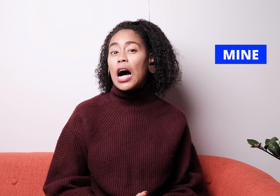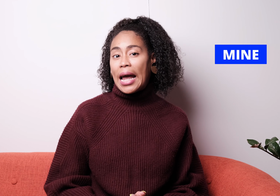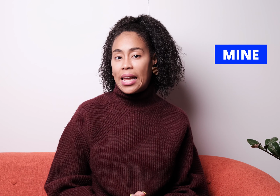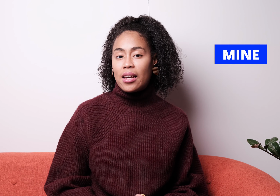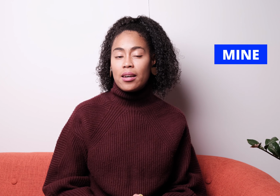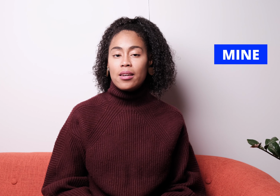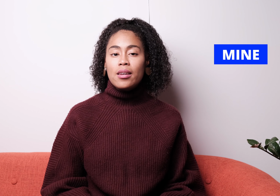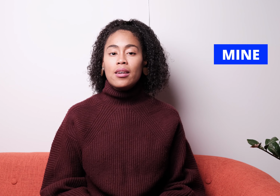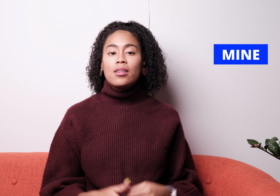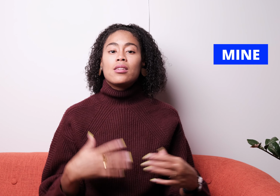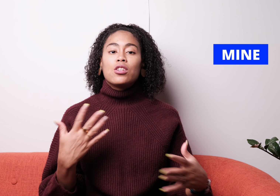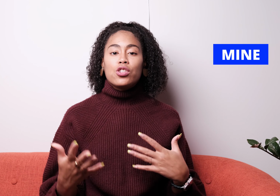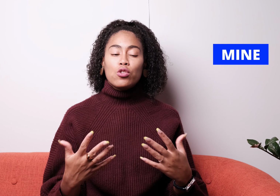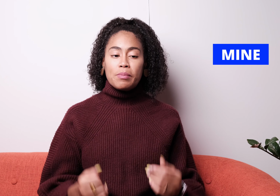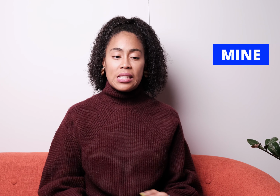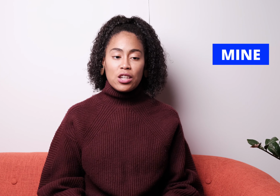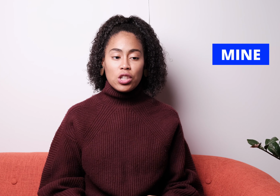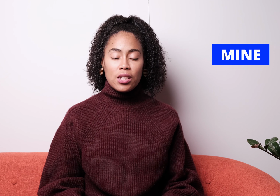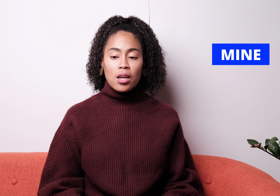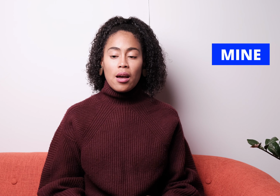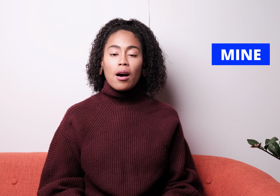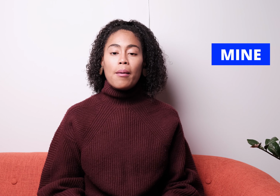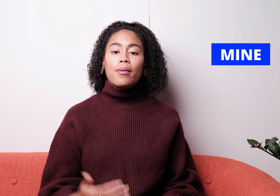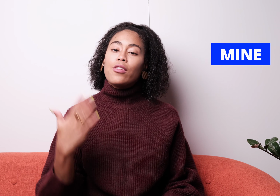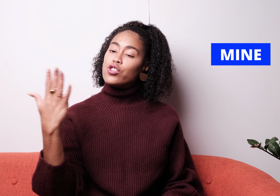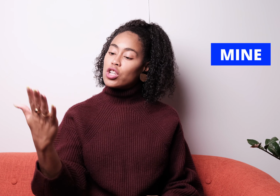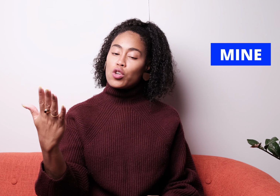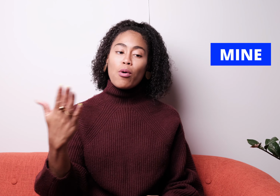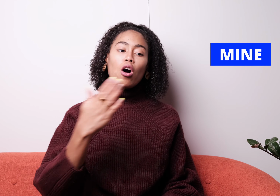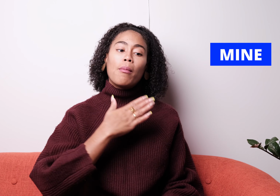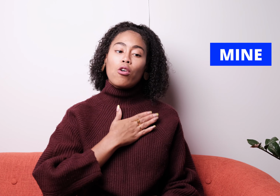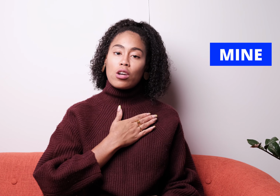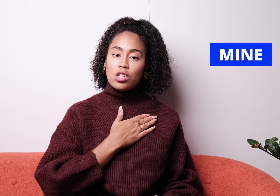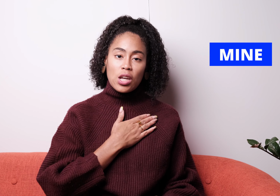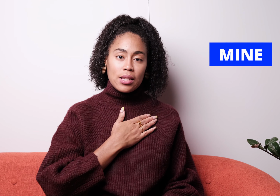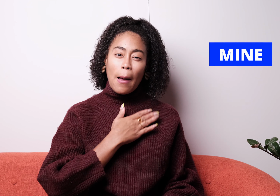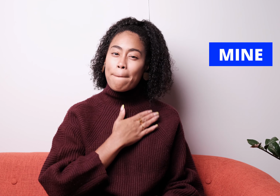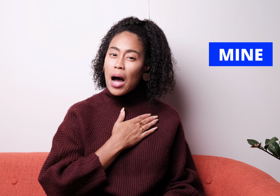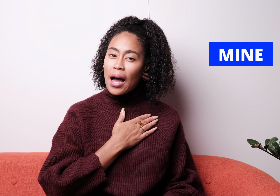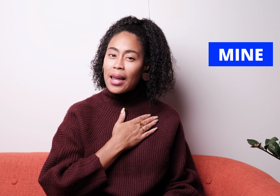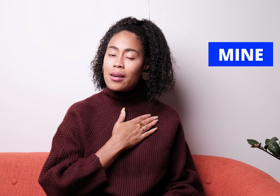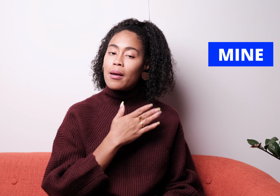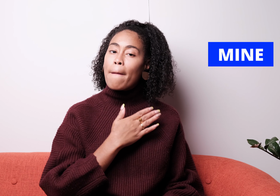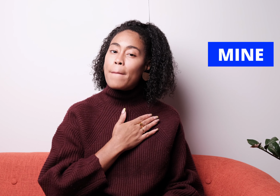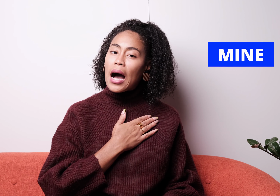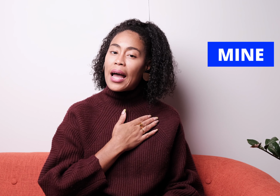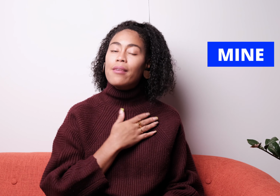mine. This shows possession. And you stretch your palm across the chest. Mine, my. You